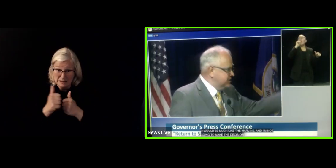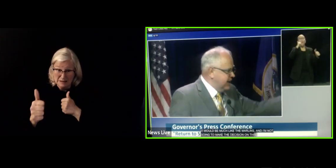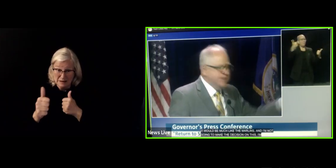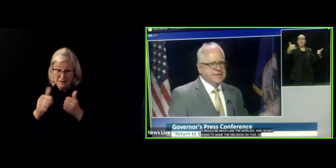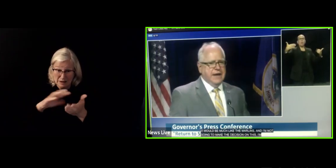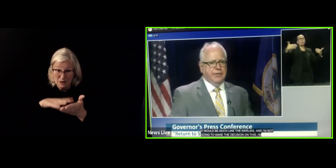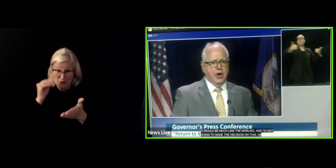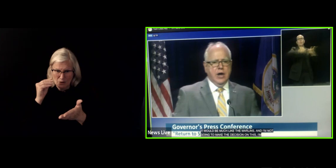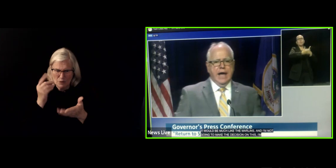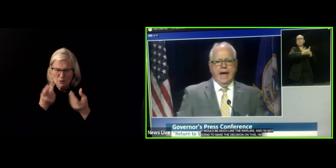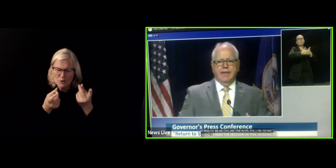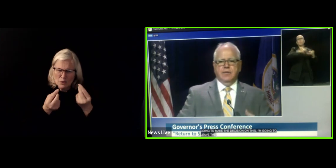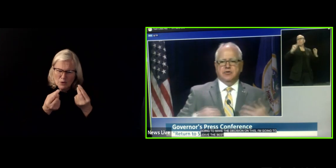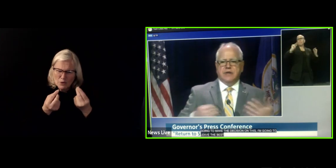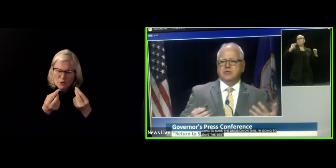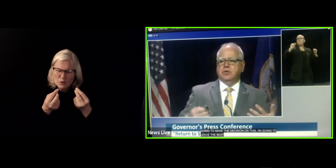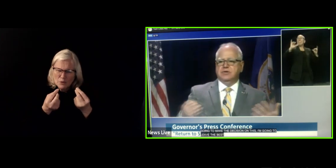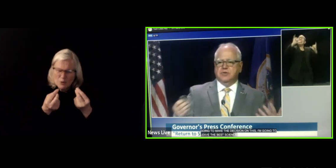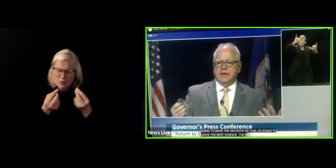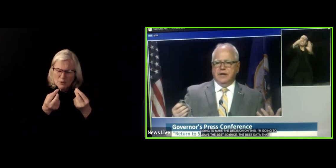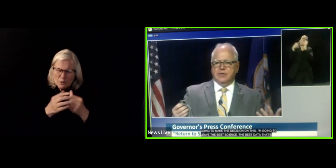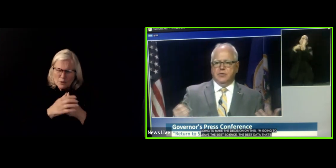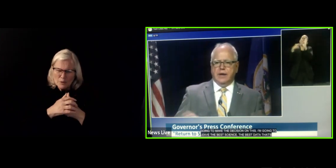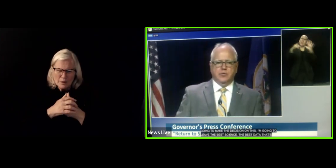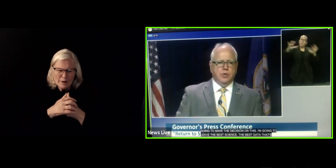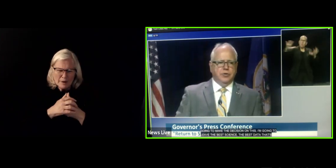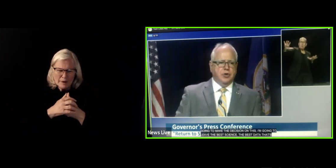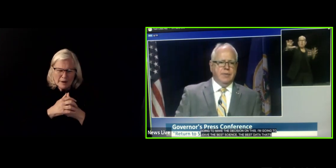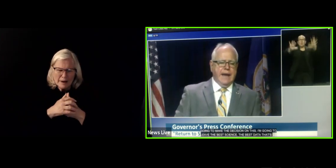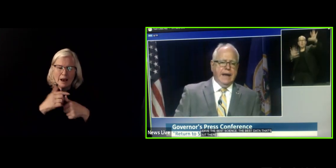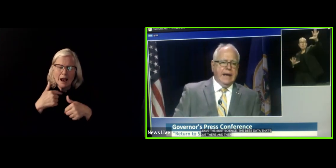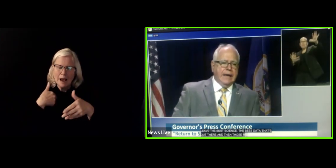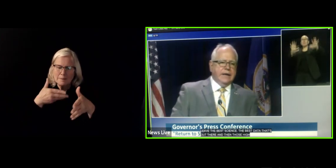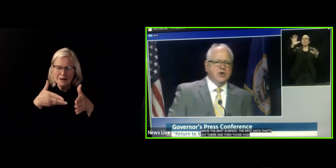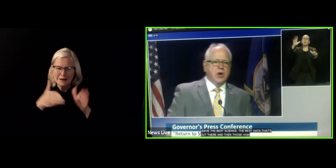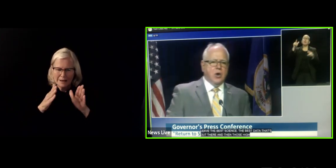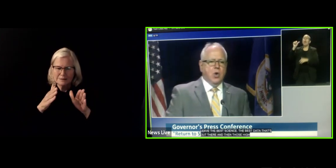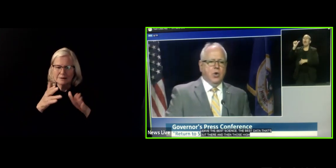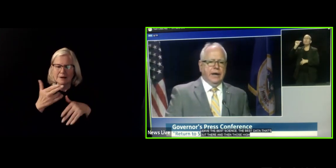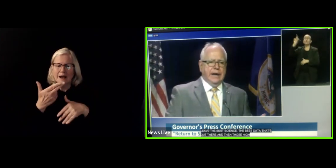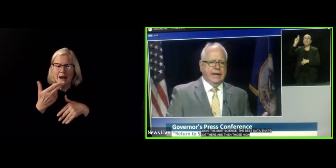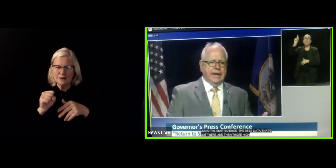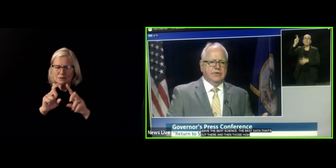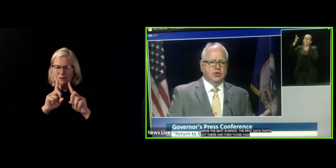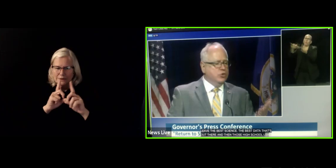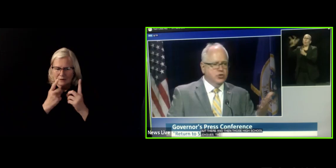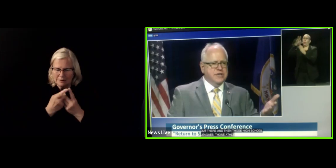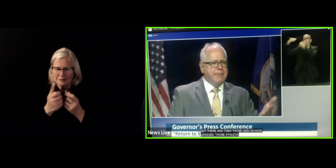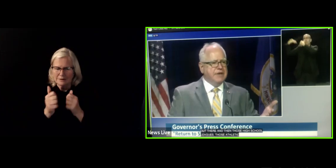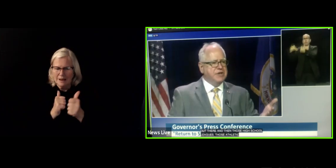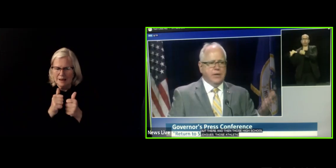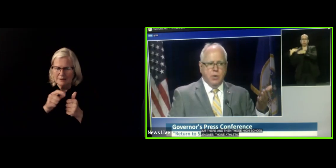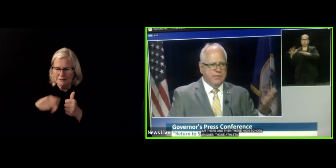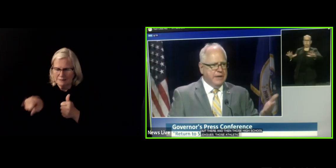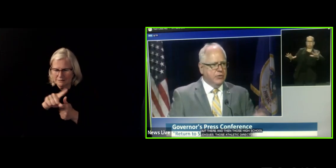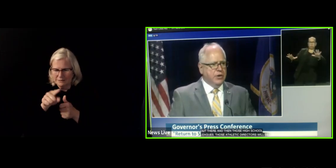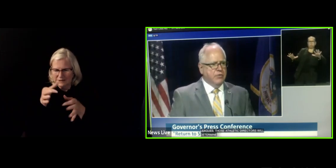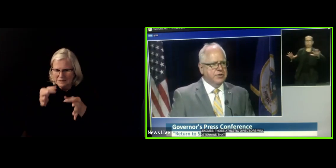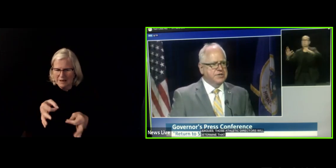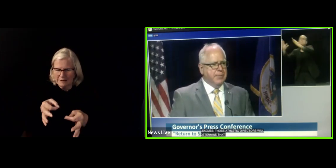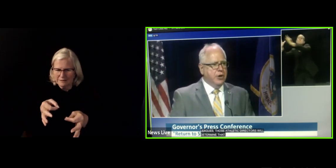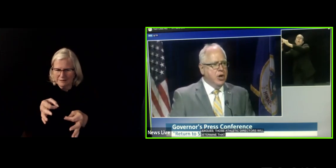best data that's out there, and then those high school leagues and those athletic directors will determine that. It is our goal, again, to use that best data, what we've been